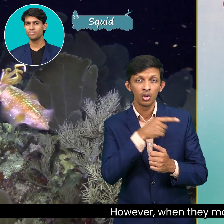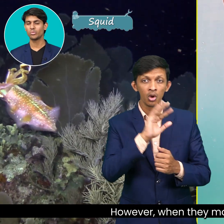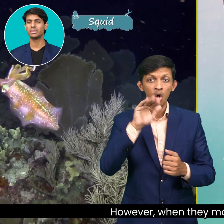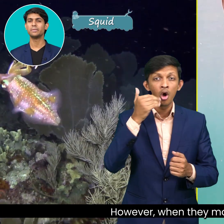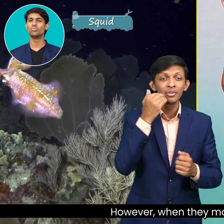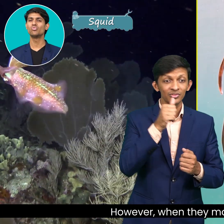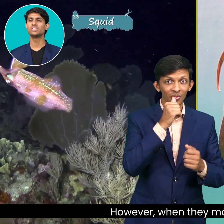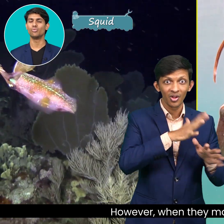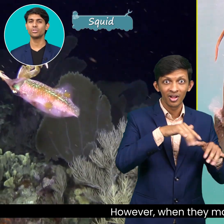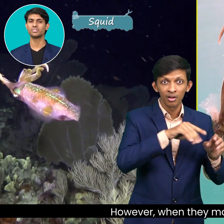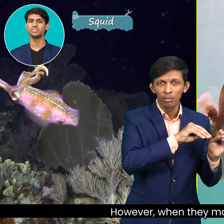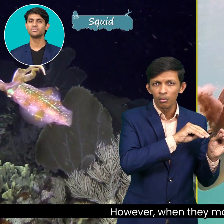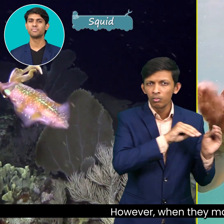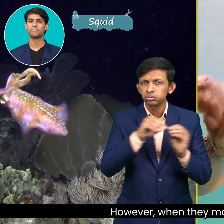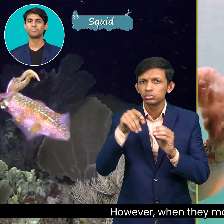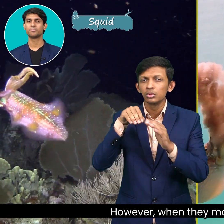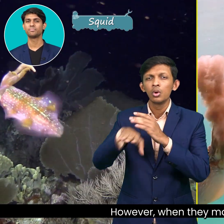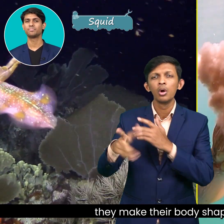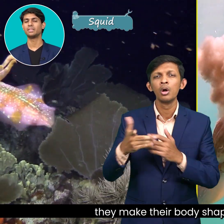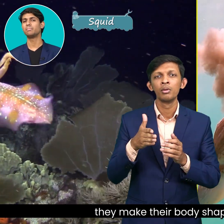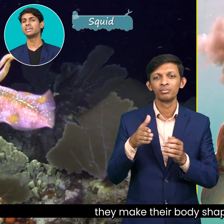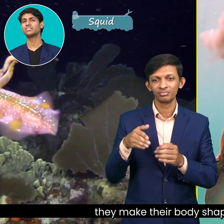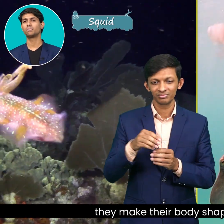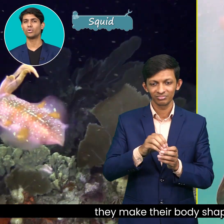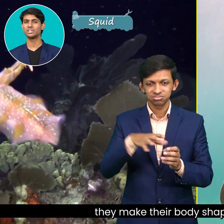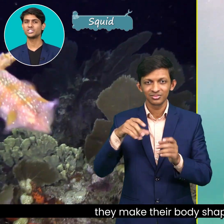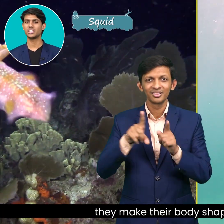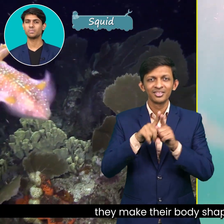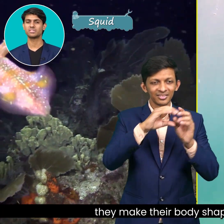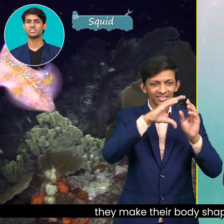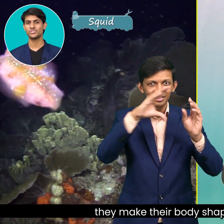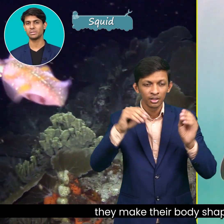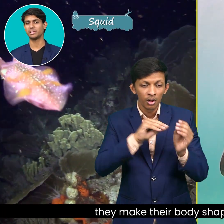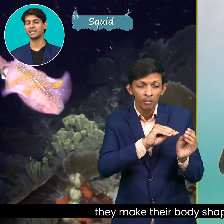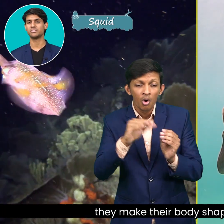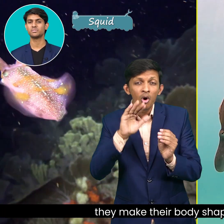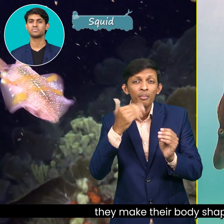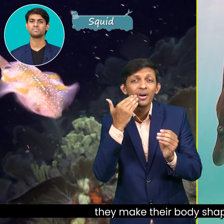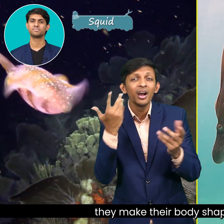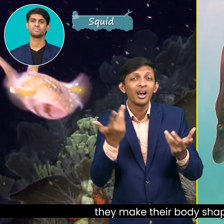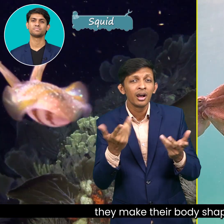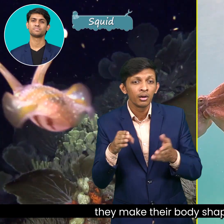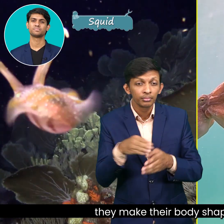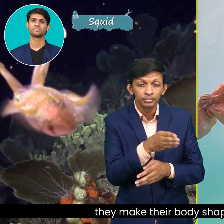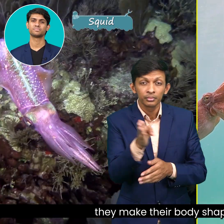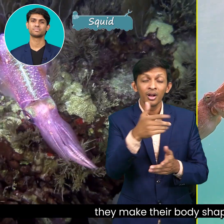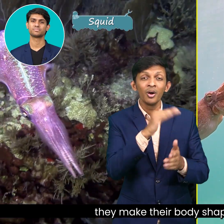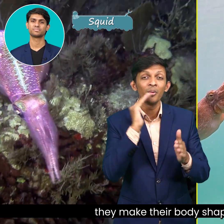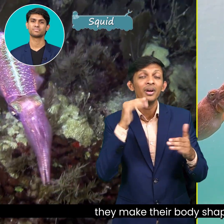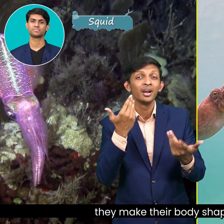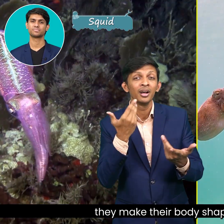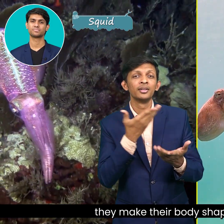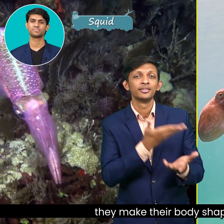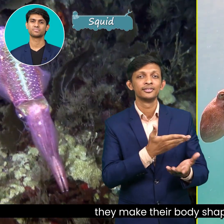However, when they move in water, they make their body shapes streamlined.